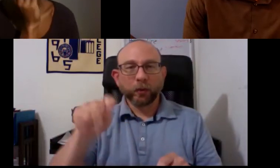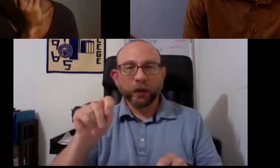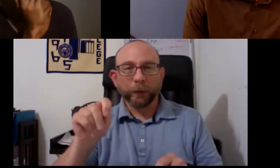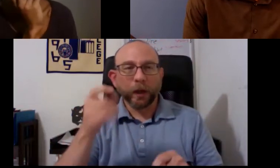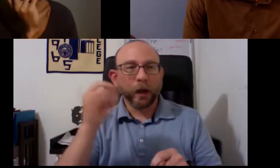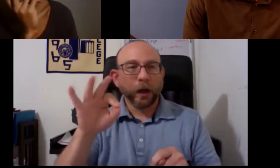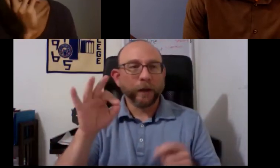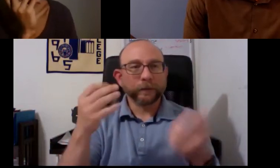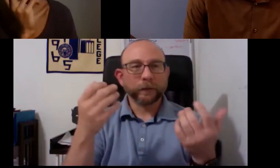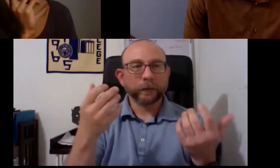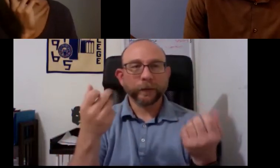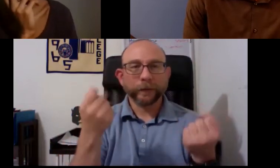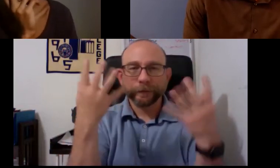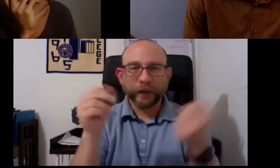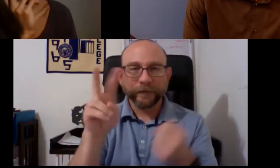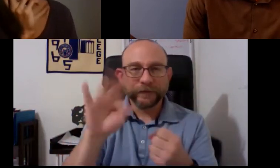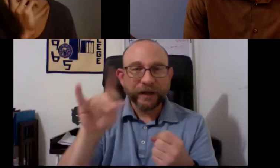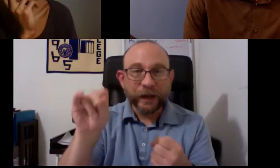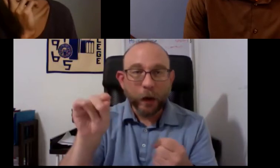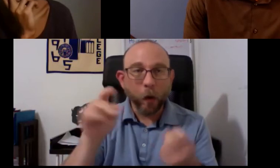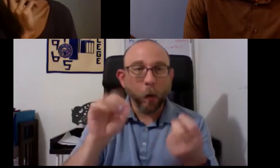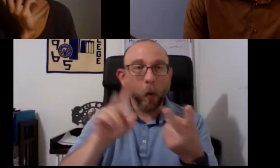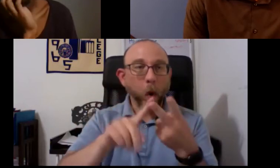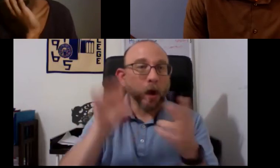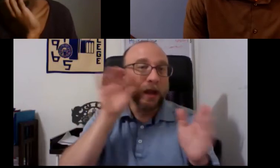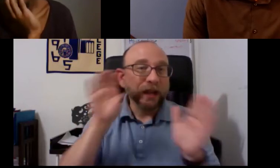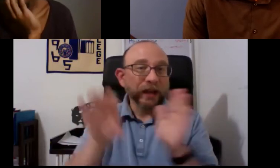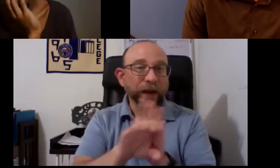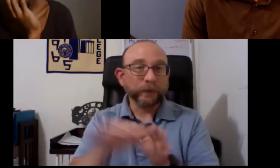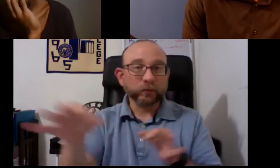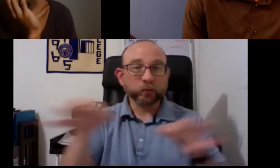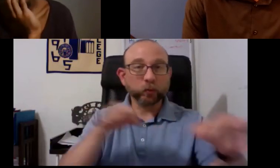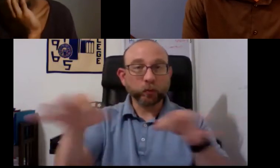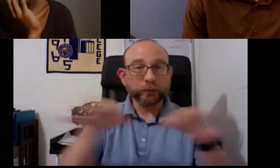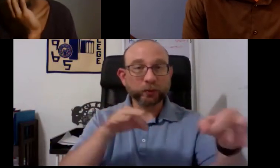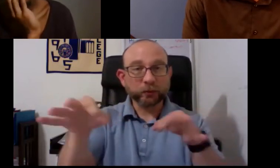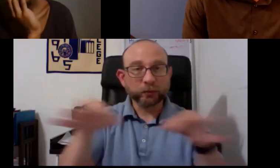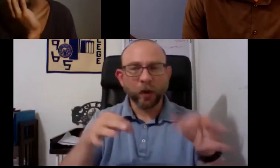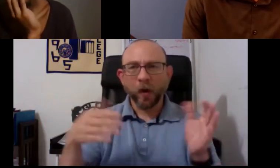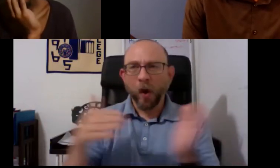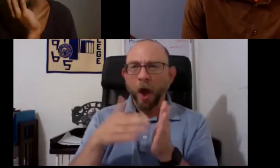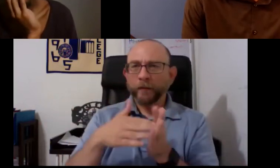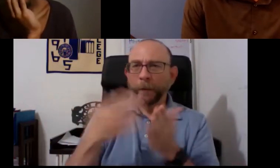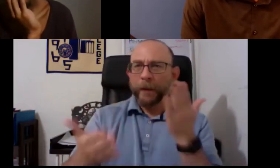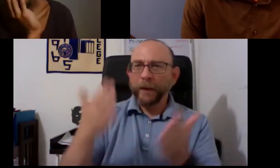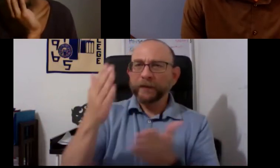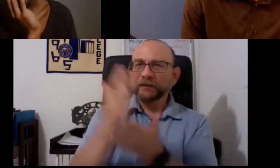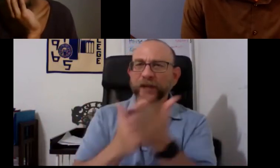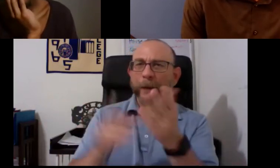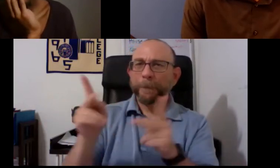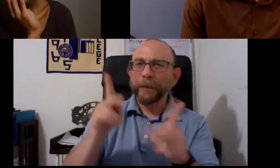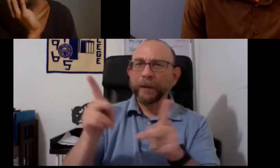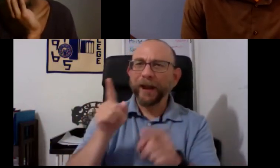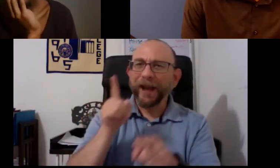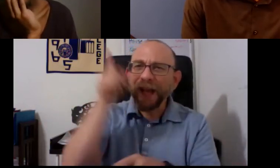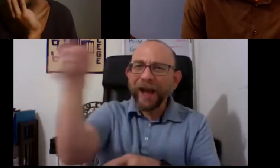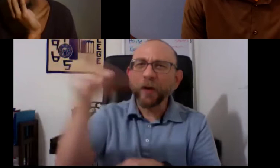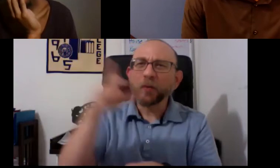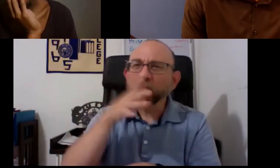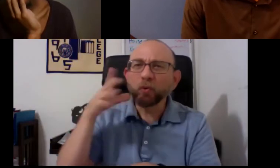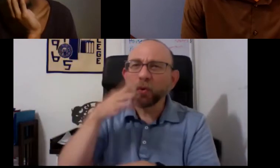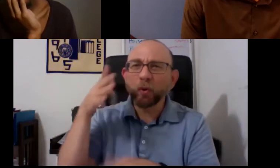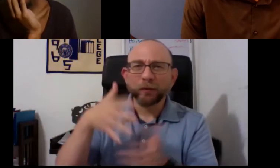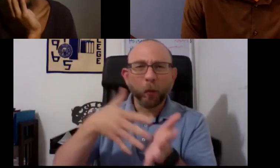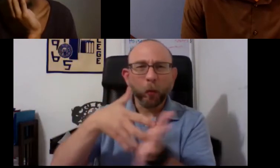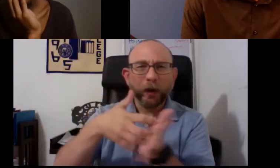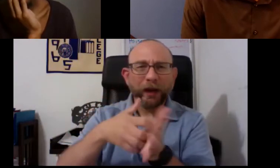blind, when you look at templates, you look at videos, you look at image description, you look